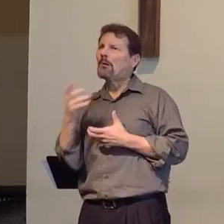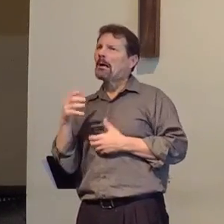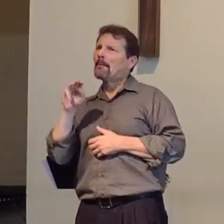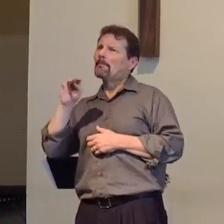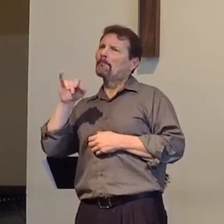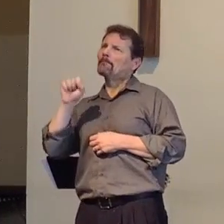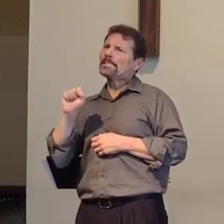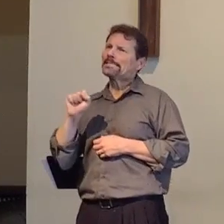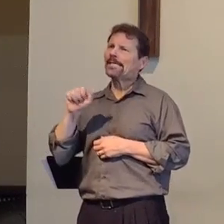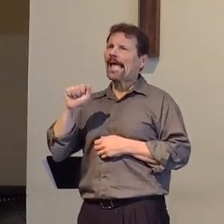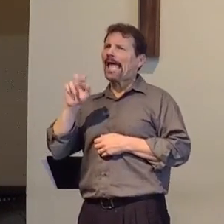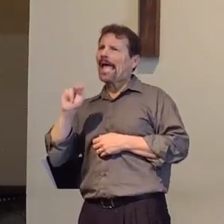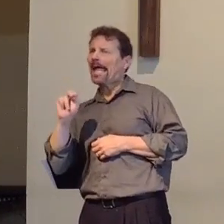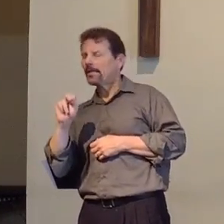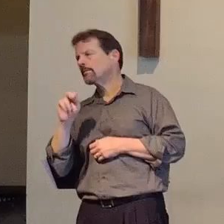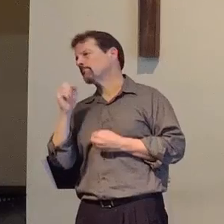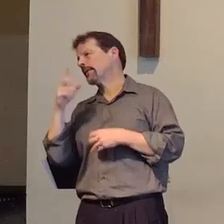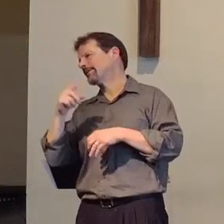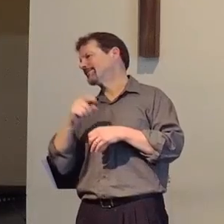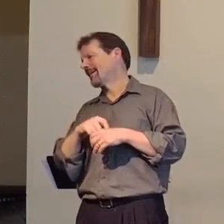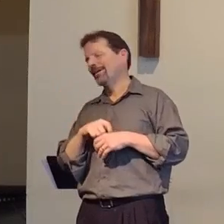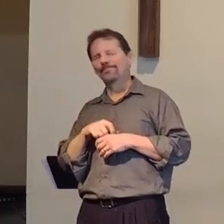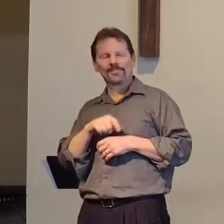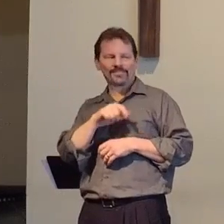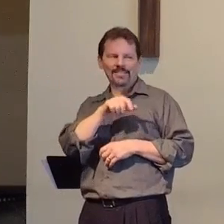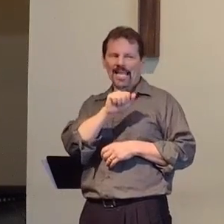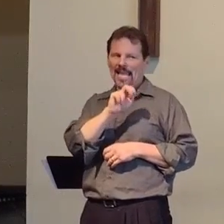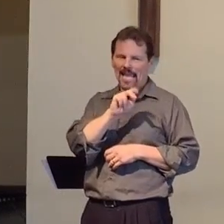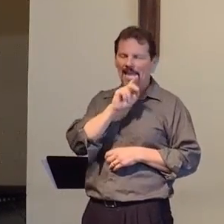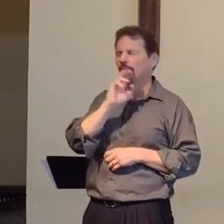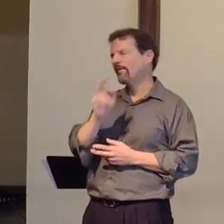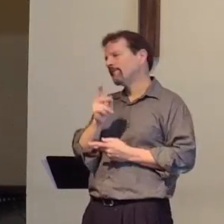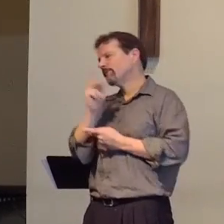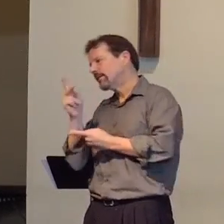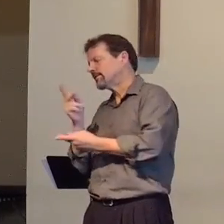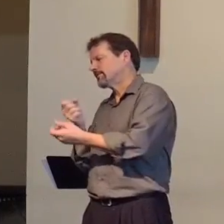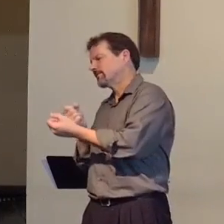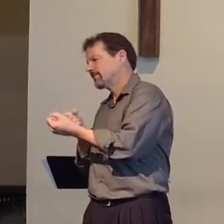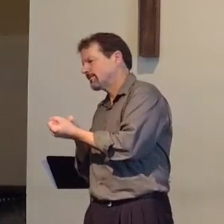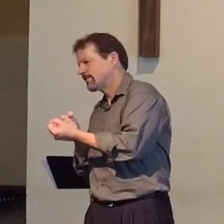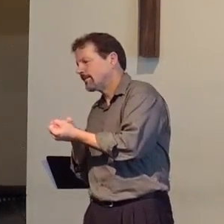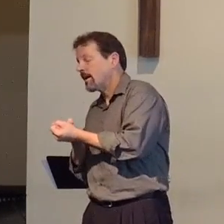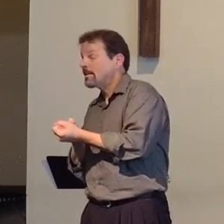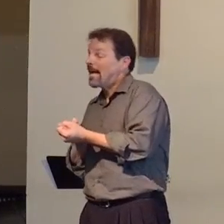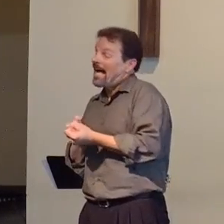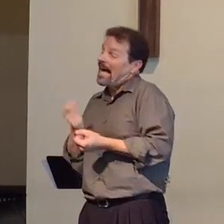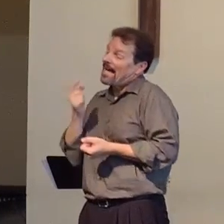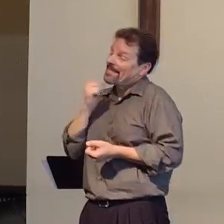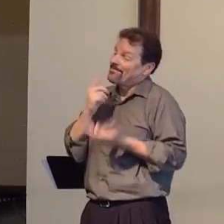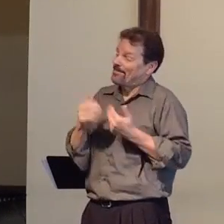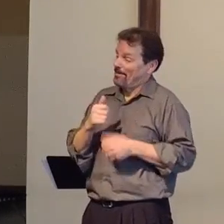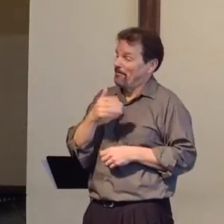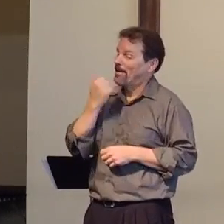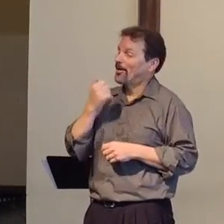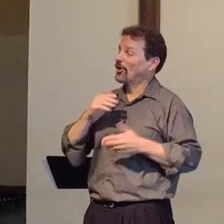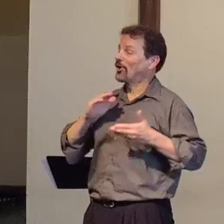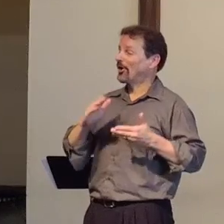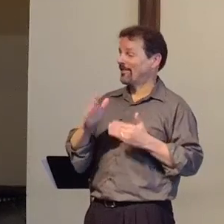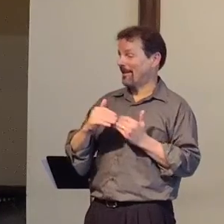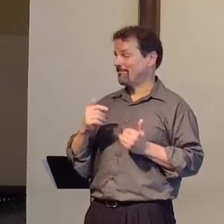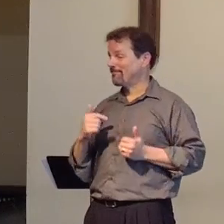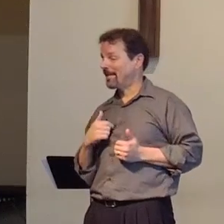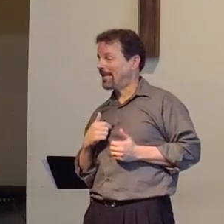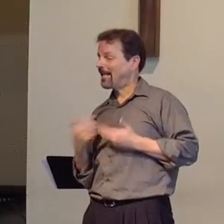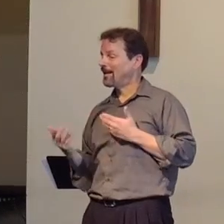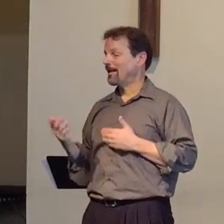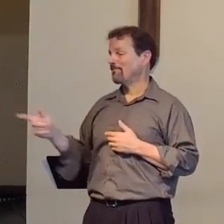has been there for him so many times in the past. It could have something to do with her meals and her cooking. He may